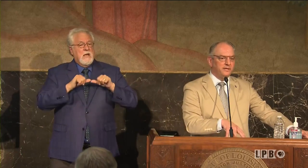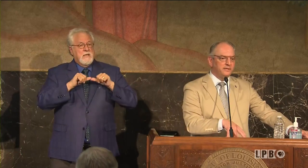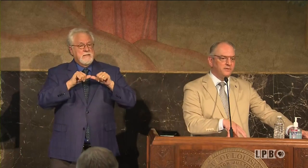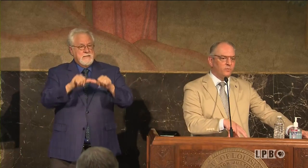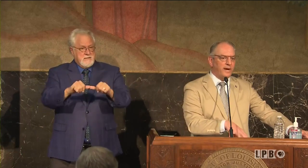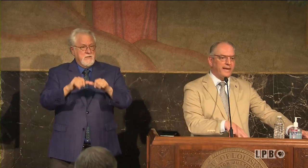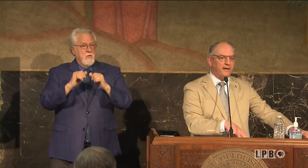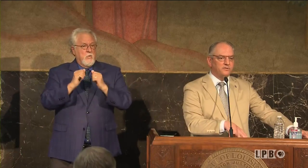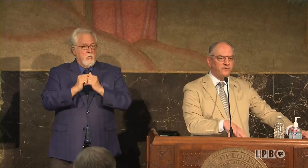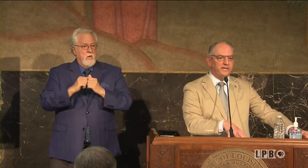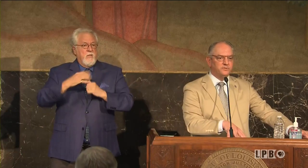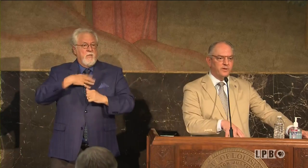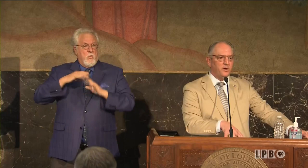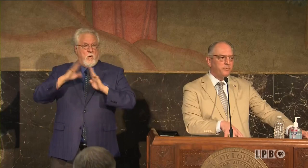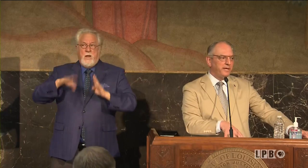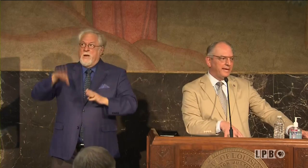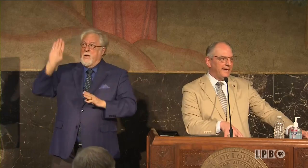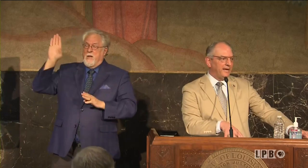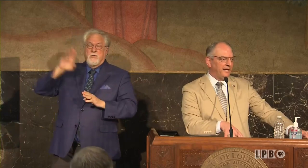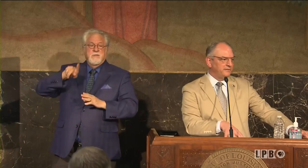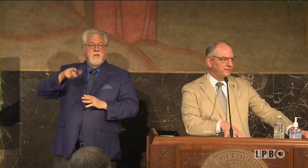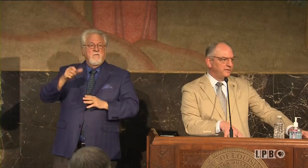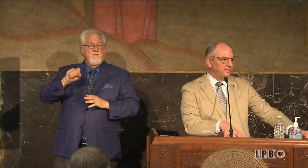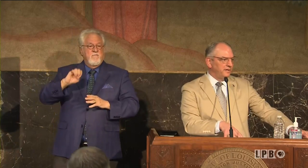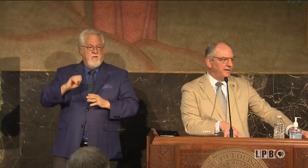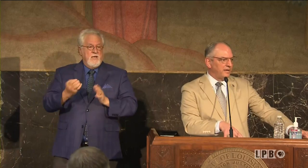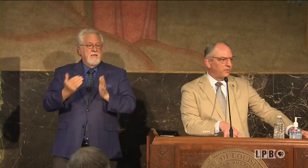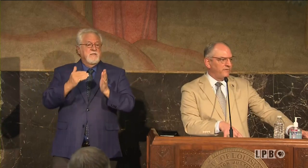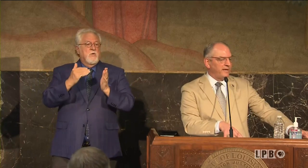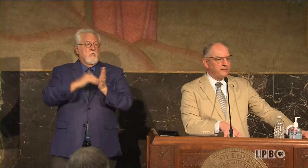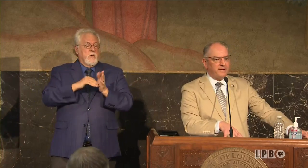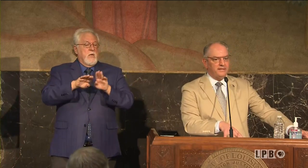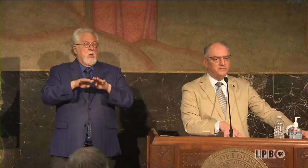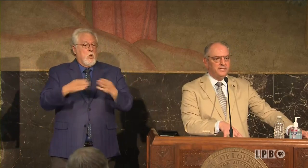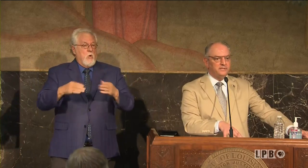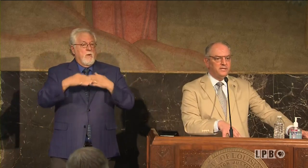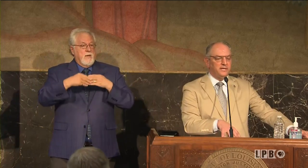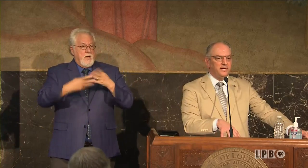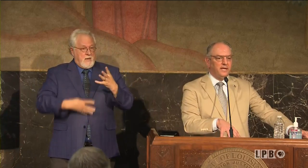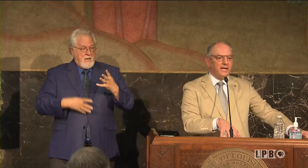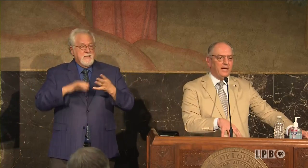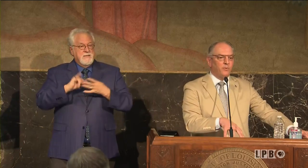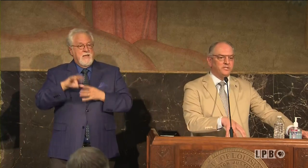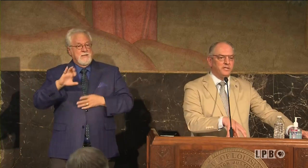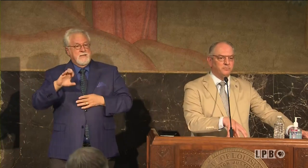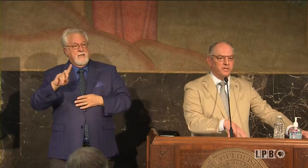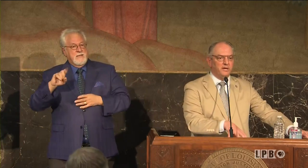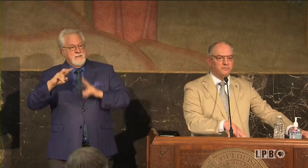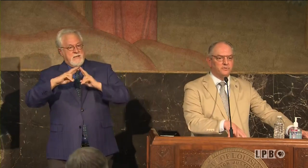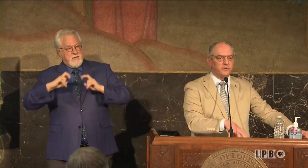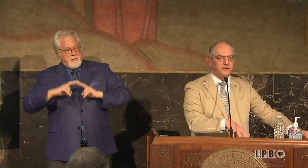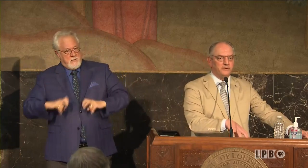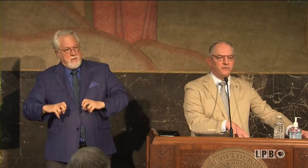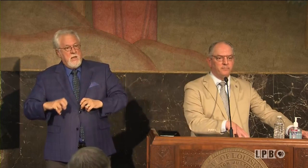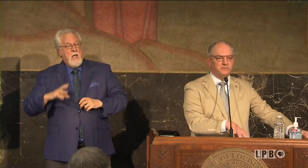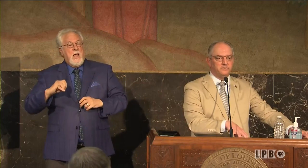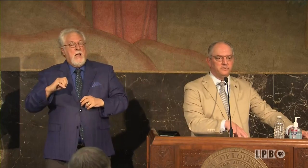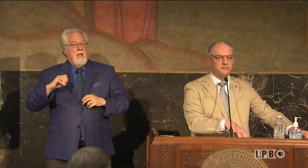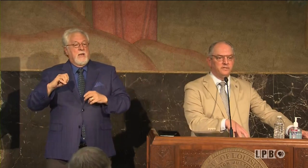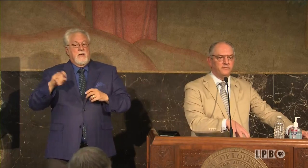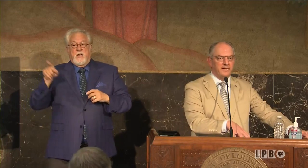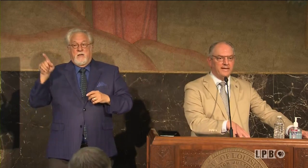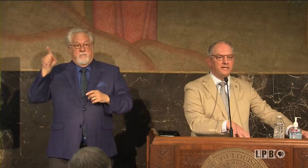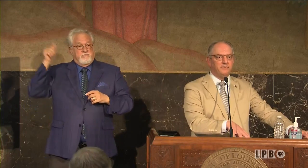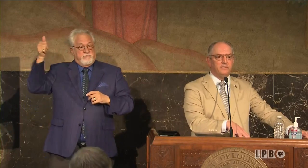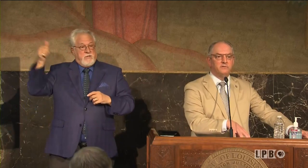the White House phased reopening guidelines that were vetted by the CDC, and which themselves treat different businesses